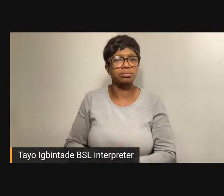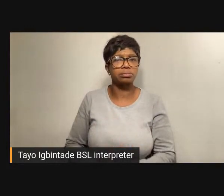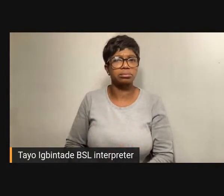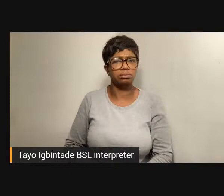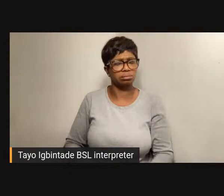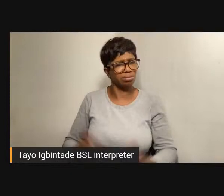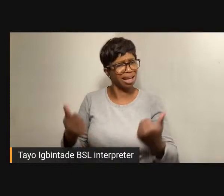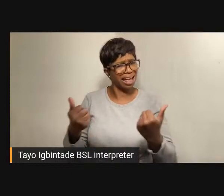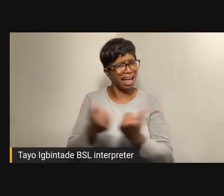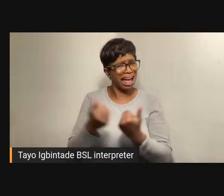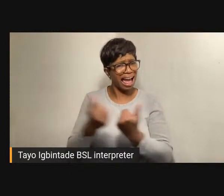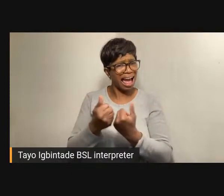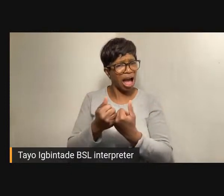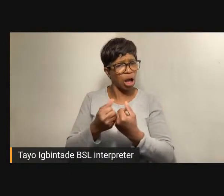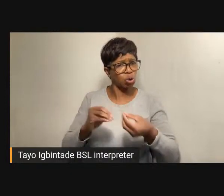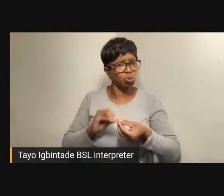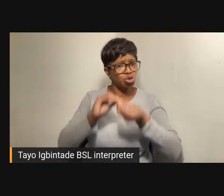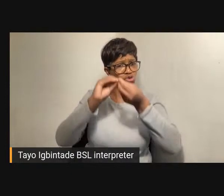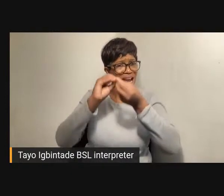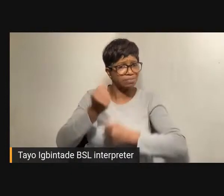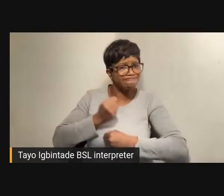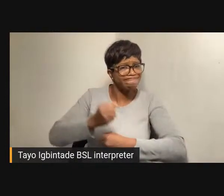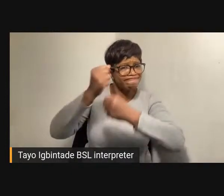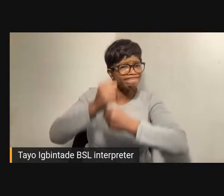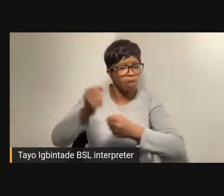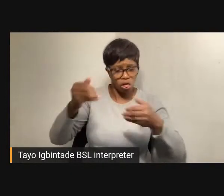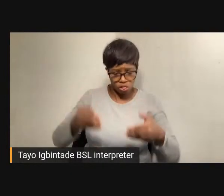How do we forge the path ahead?